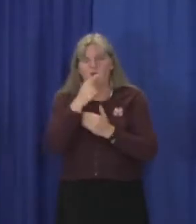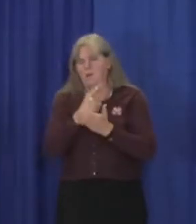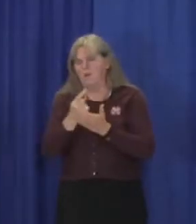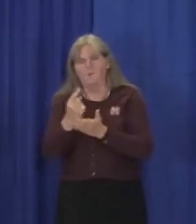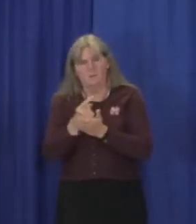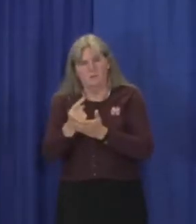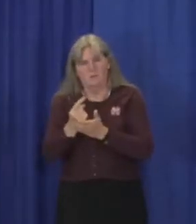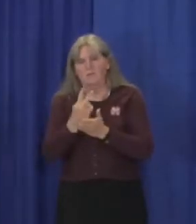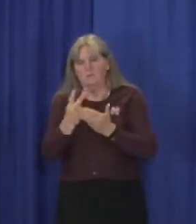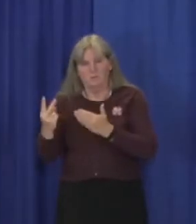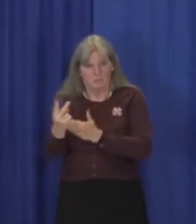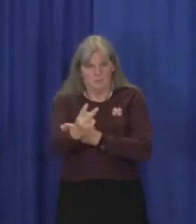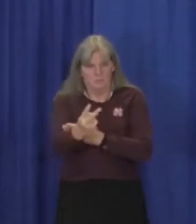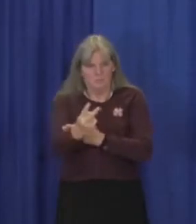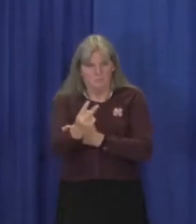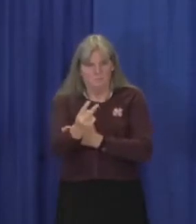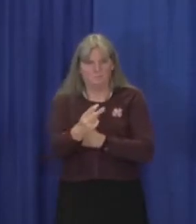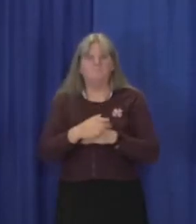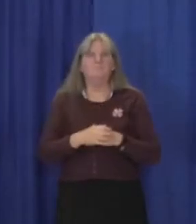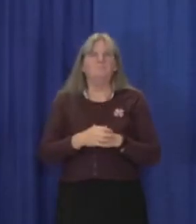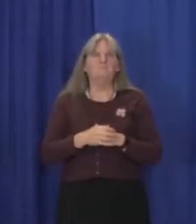week. We will see